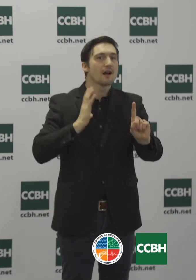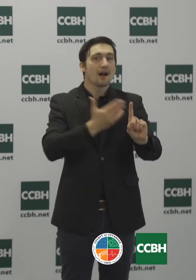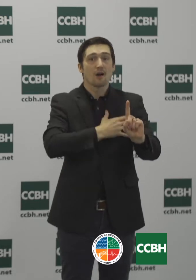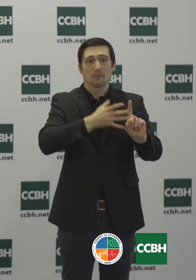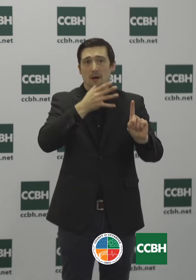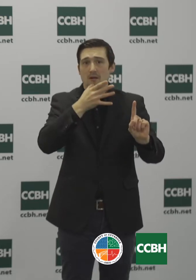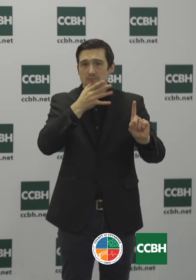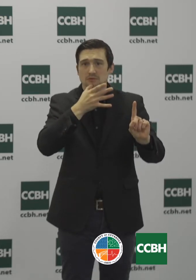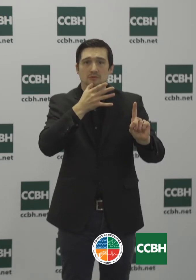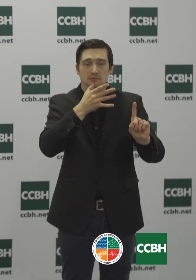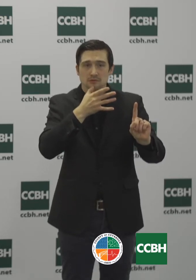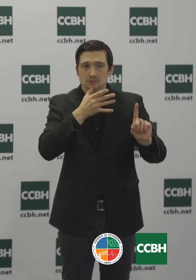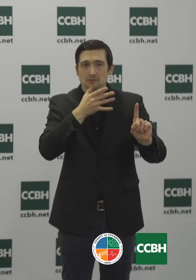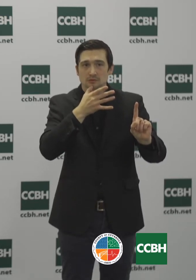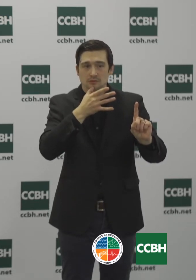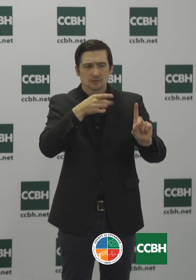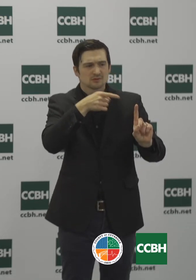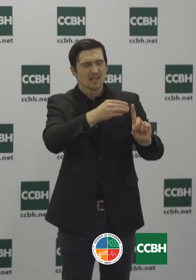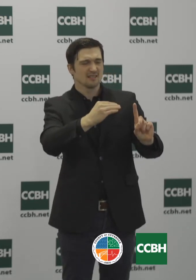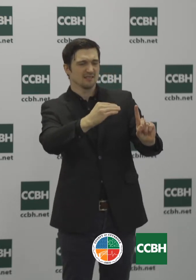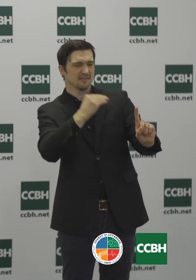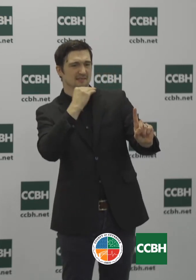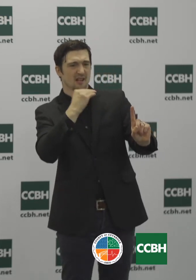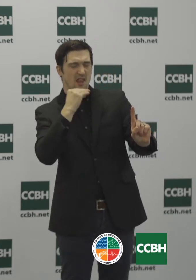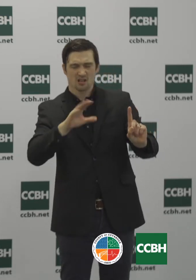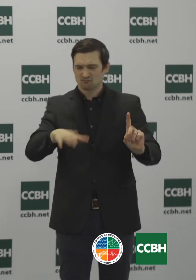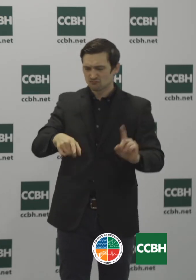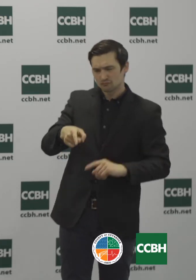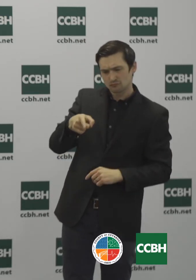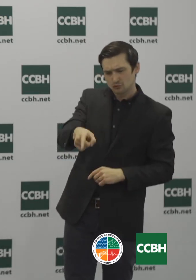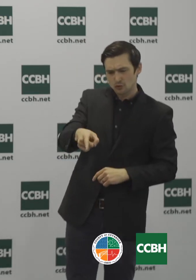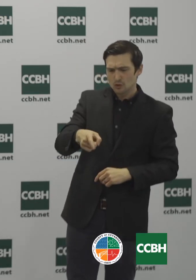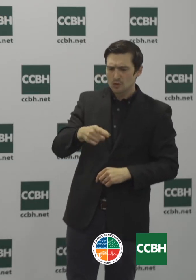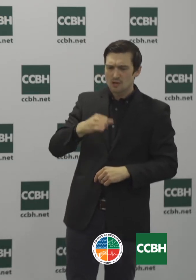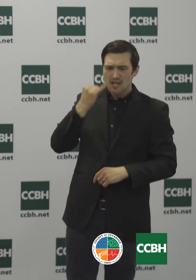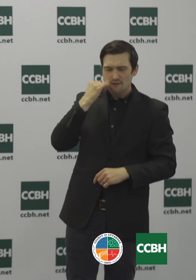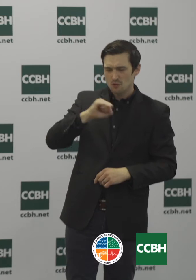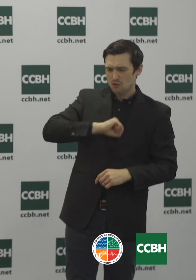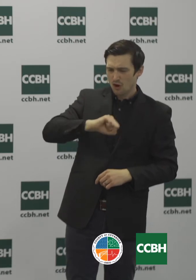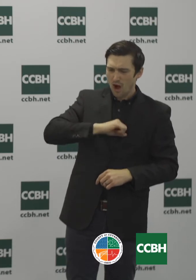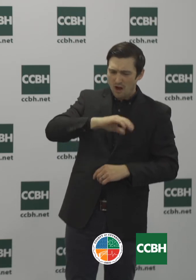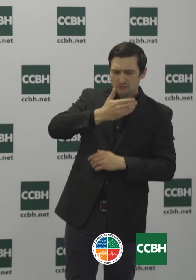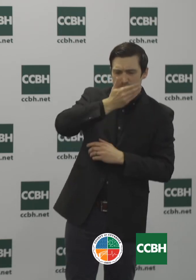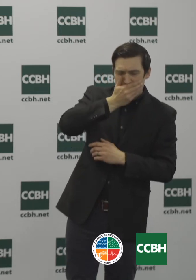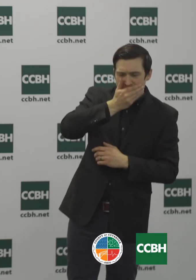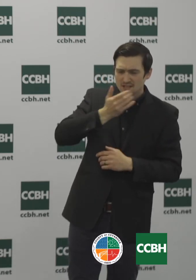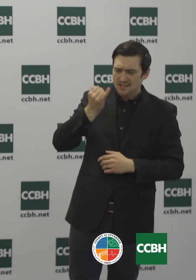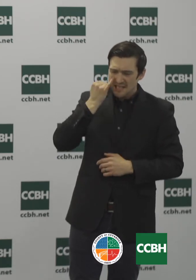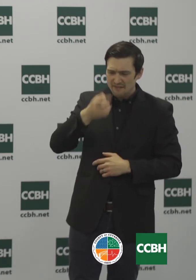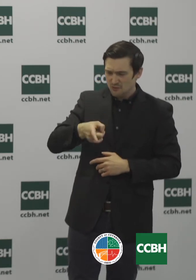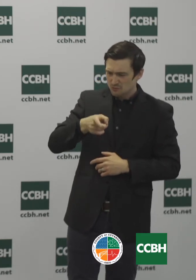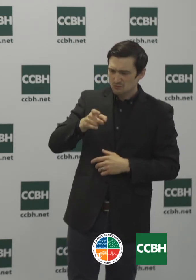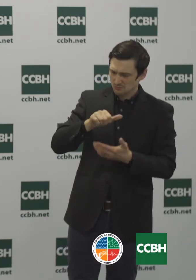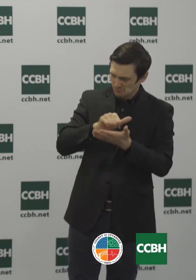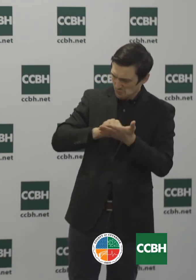moms. After all, they taught us to wash our hands and cover our coughs. It's not only polite, it's great public health